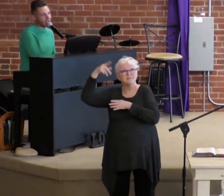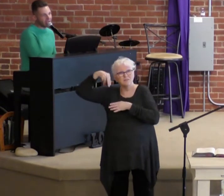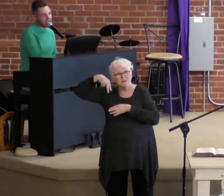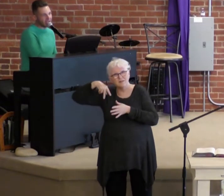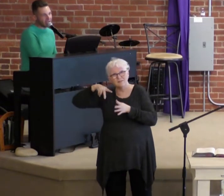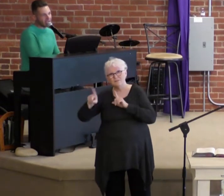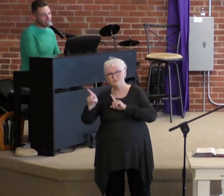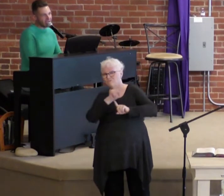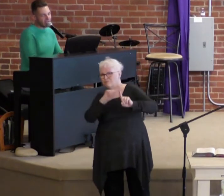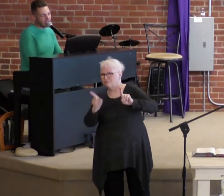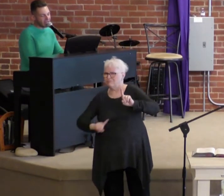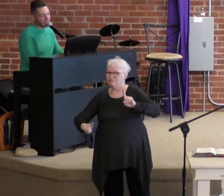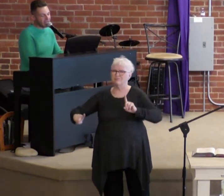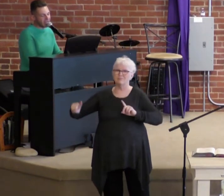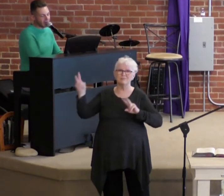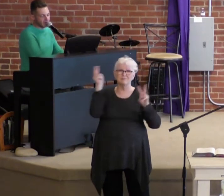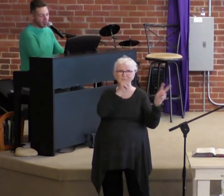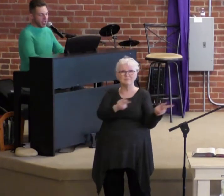for me.